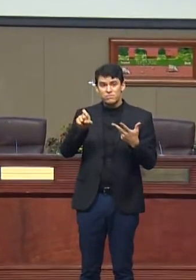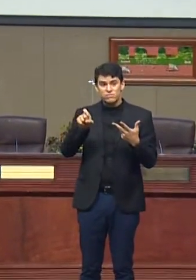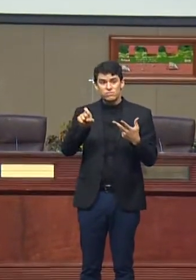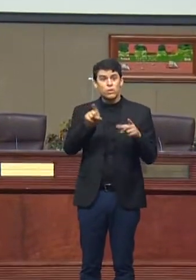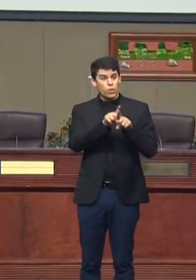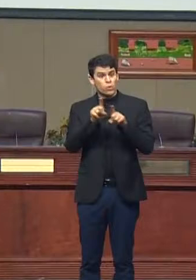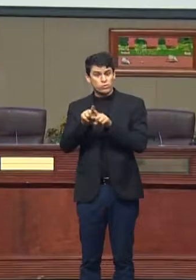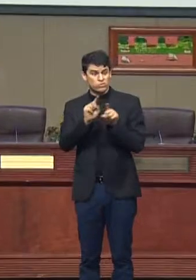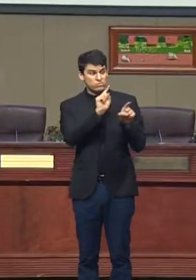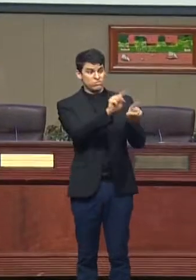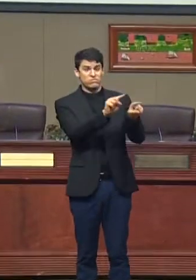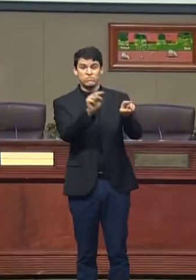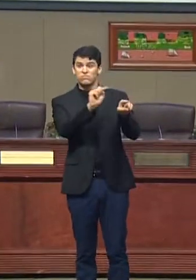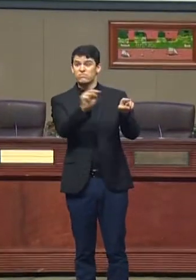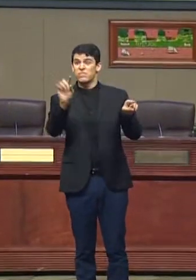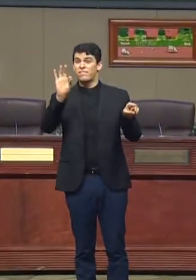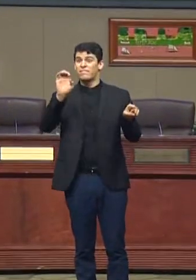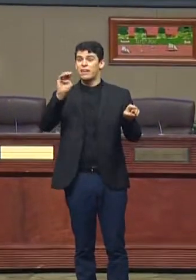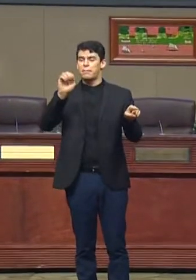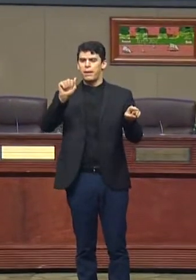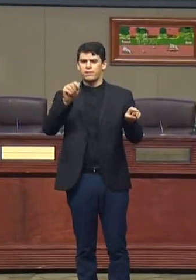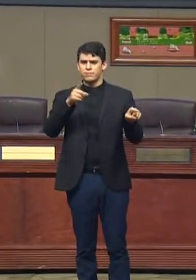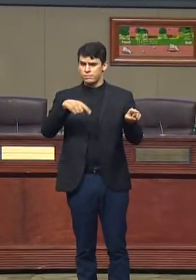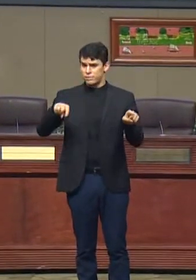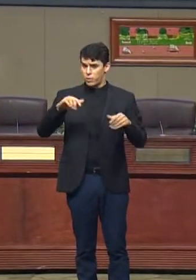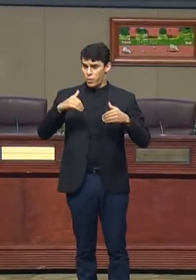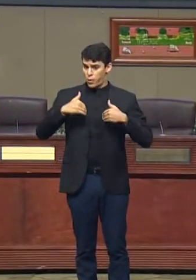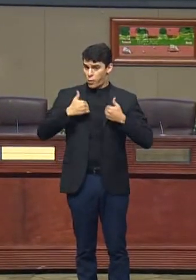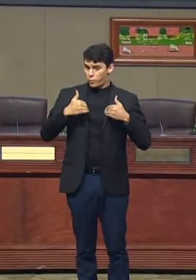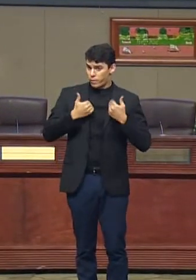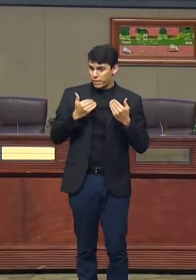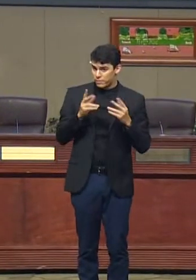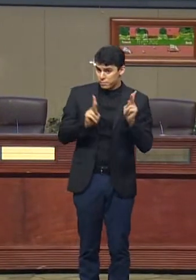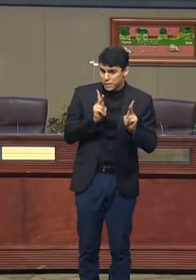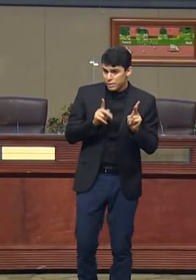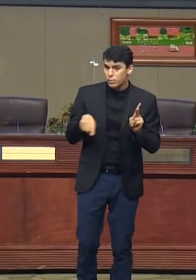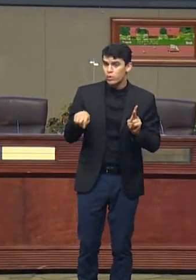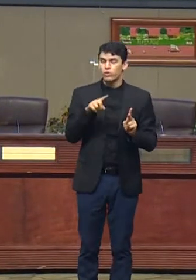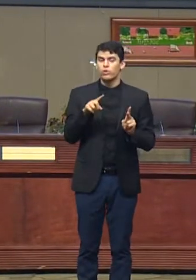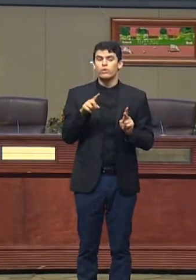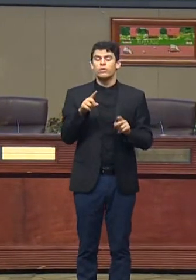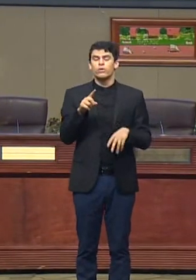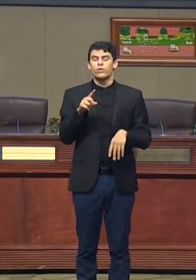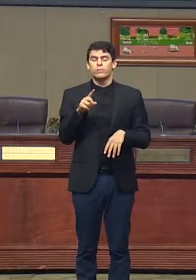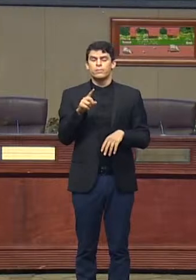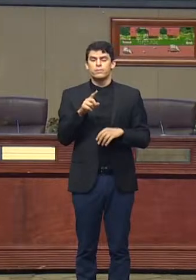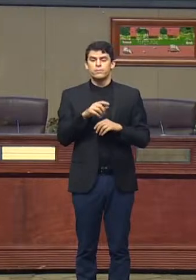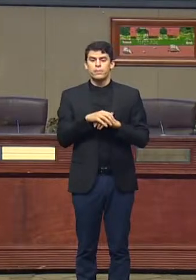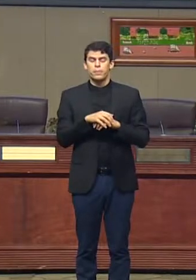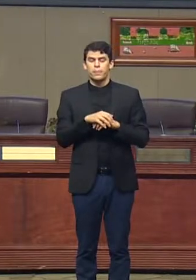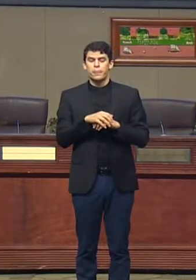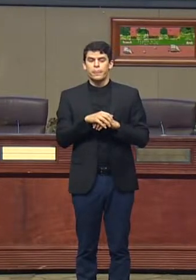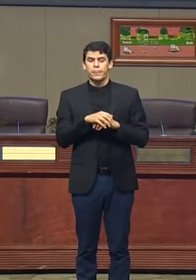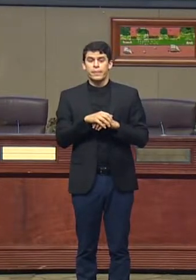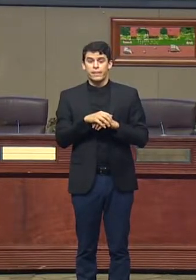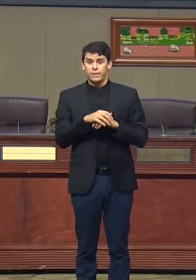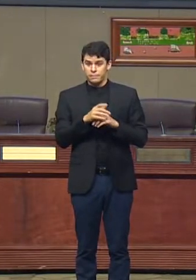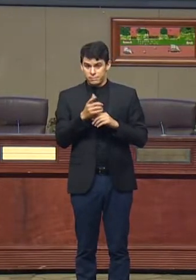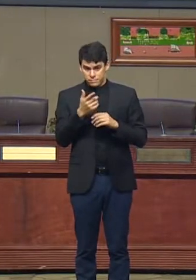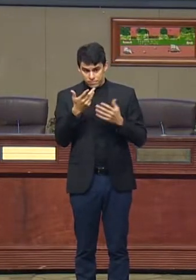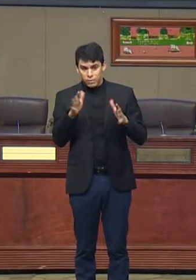de FEMA. Algunos de ellos, lo conozco personalmente, han podido